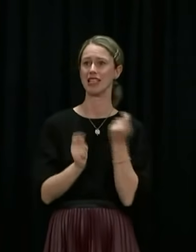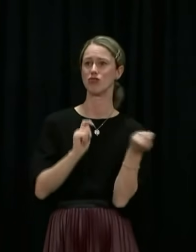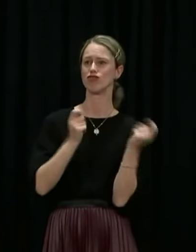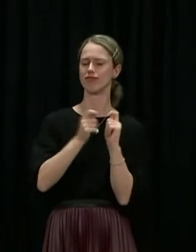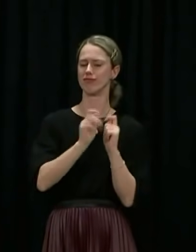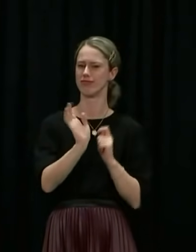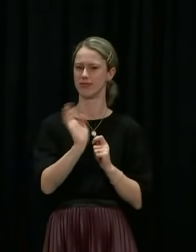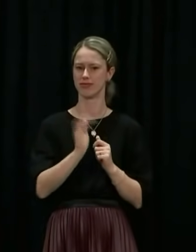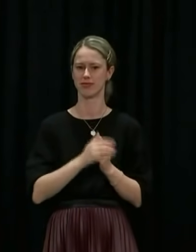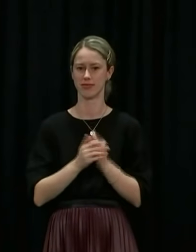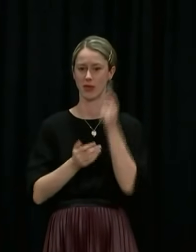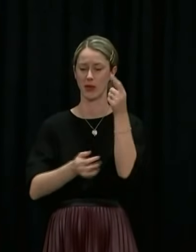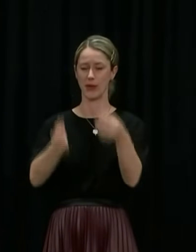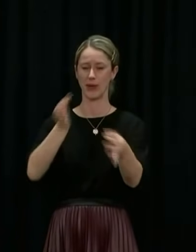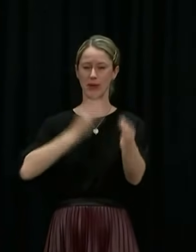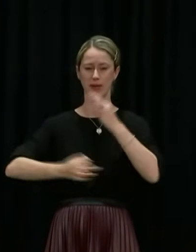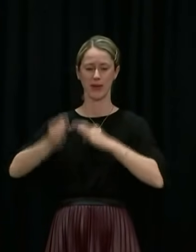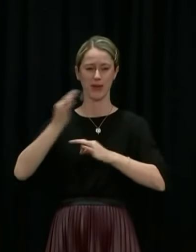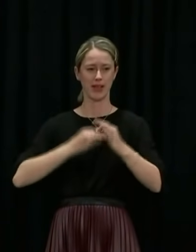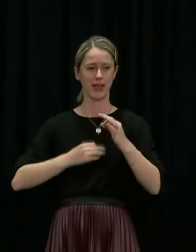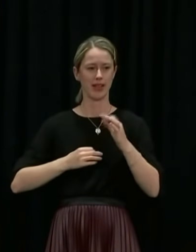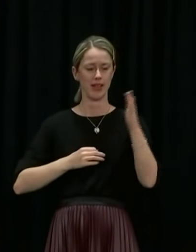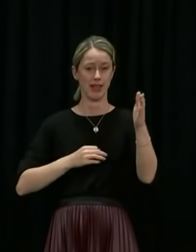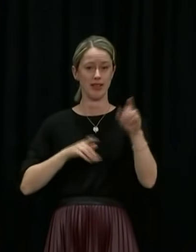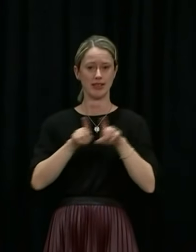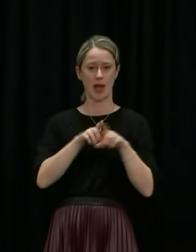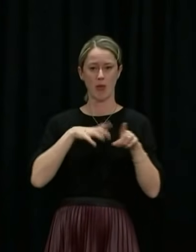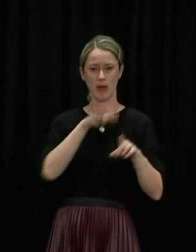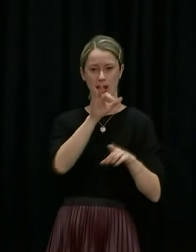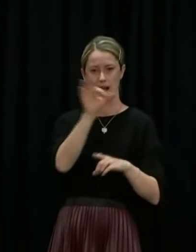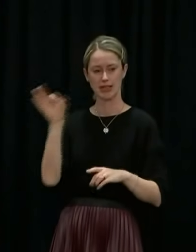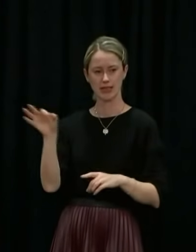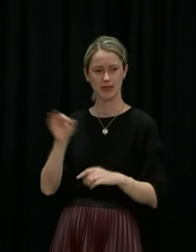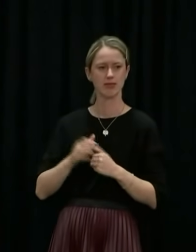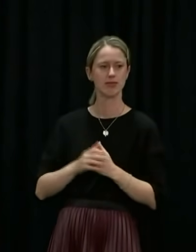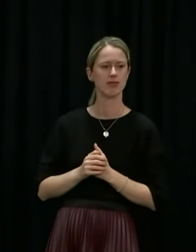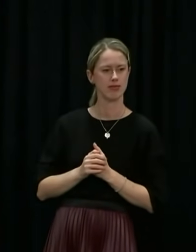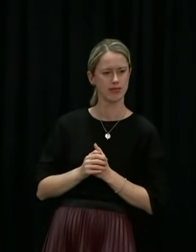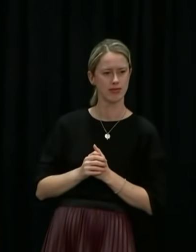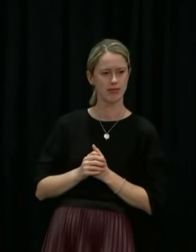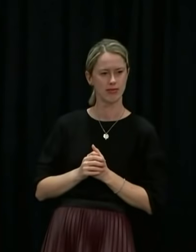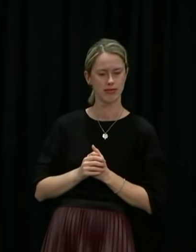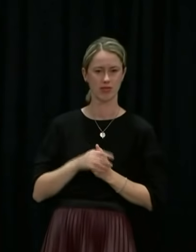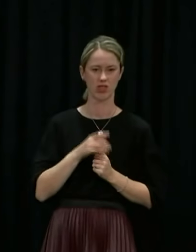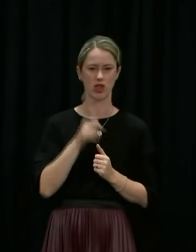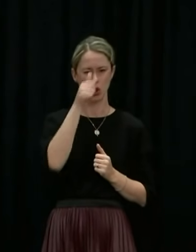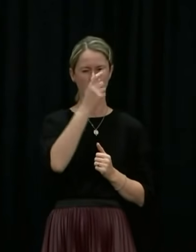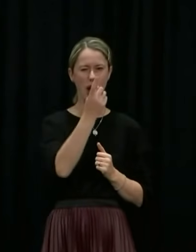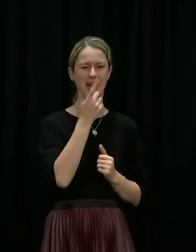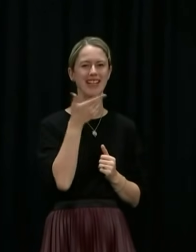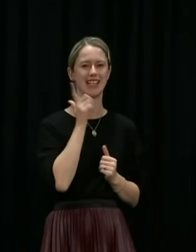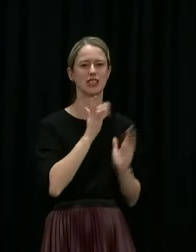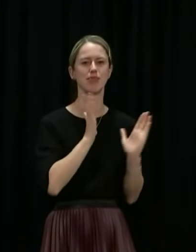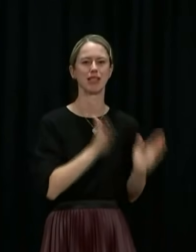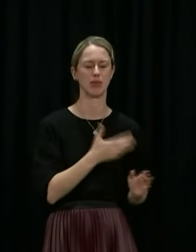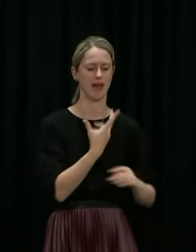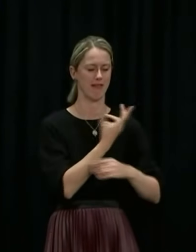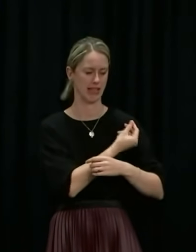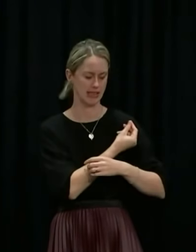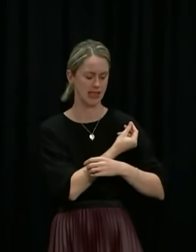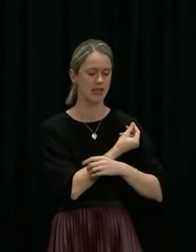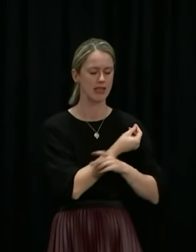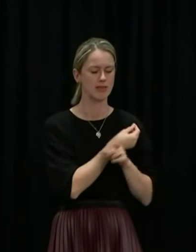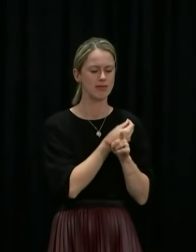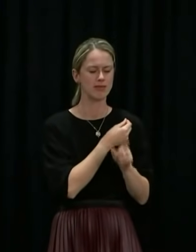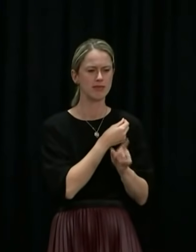immediately. I'll let you finish that. Thank you. And you knew this mandate was coming, and so the leadership says that